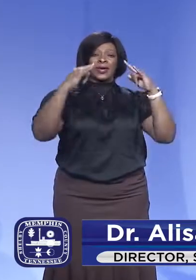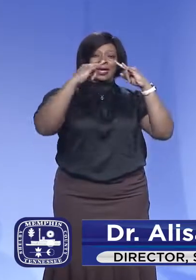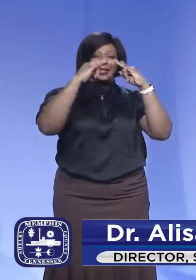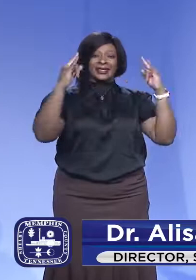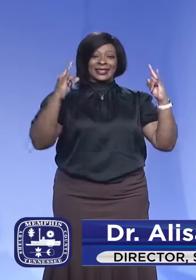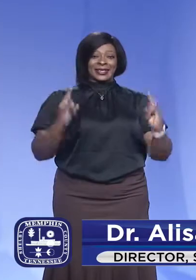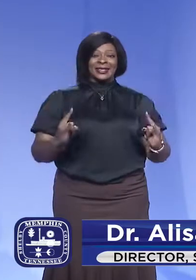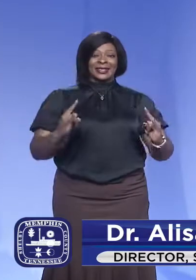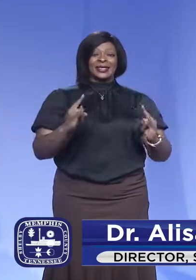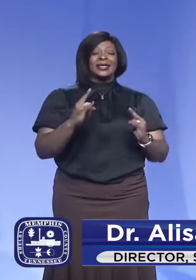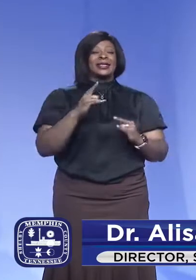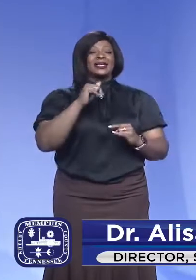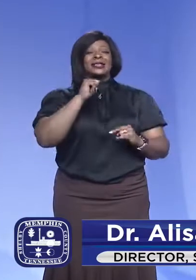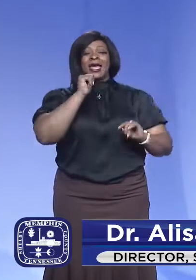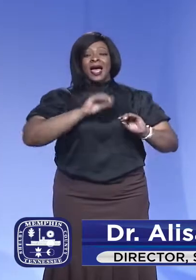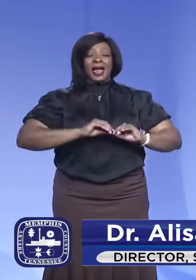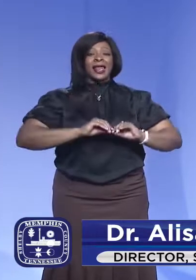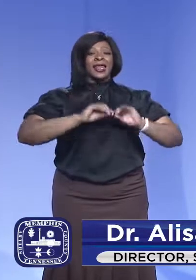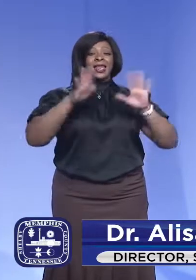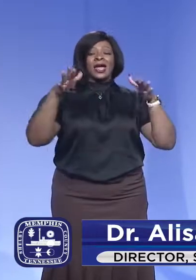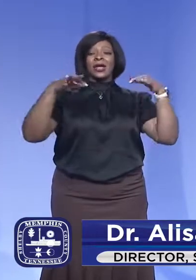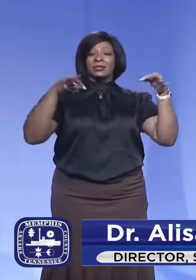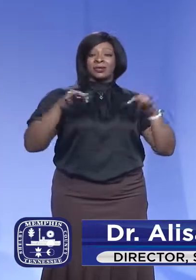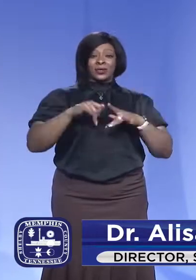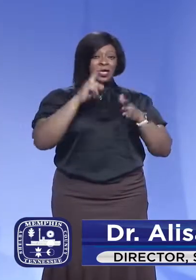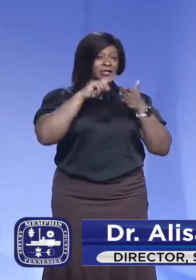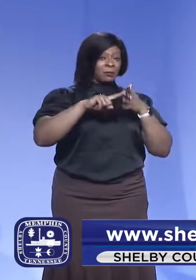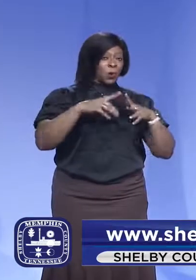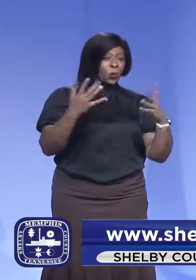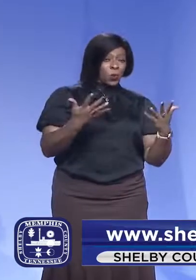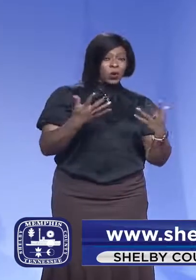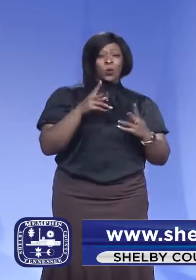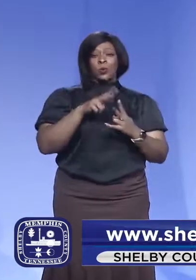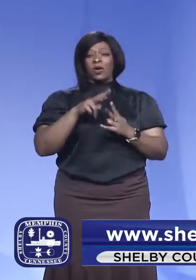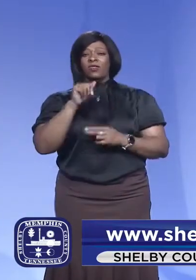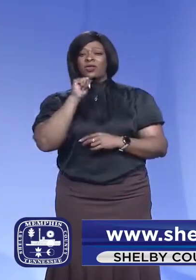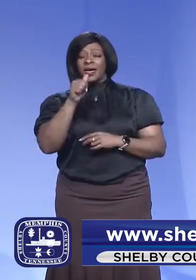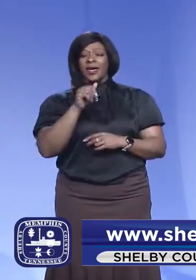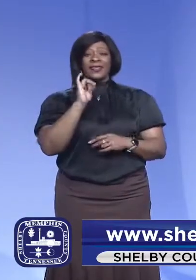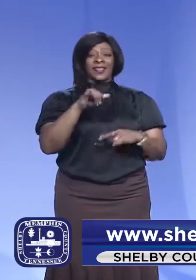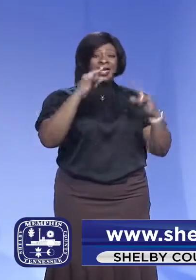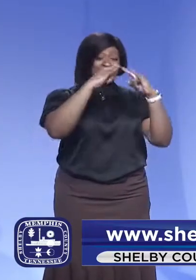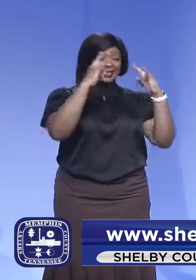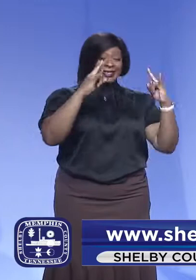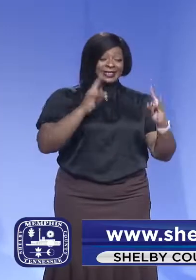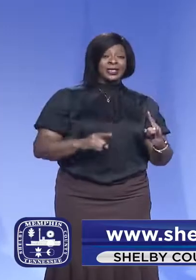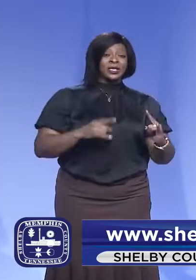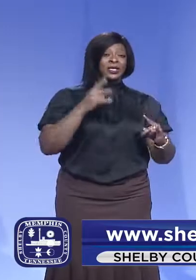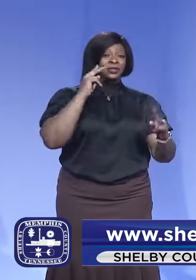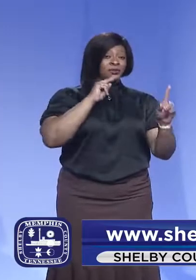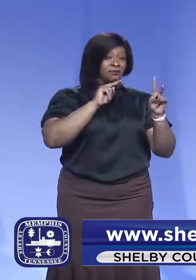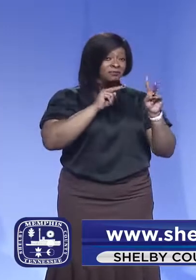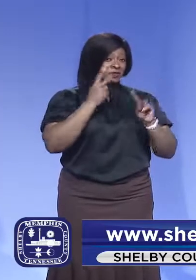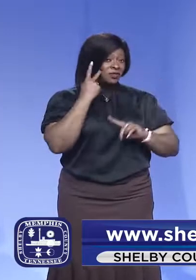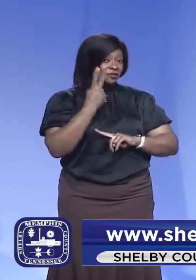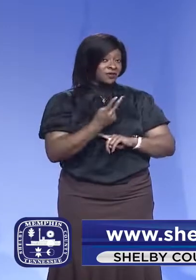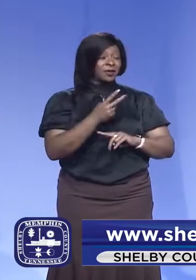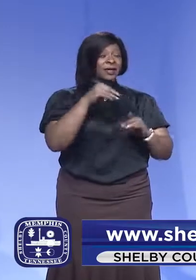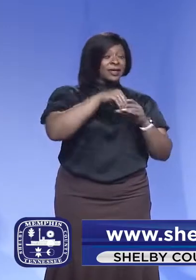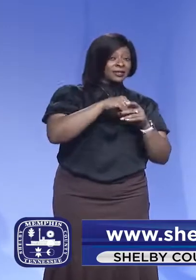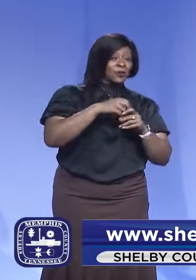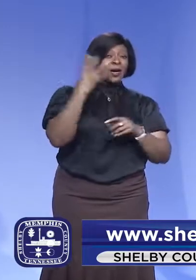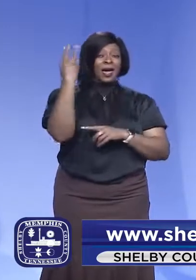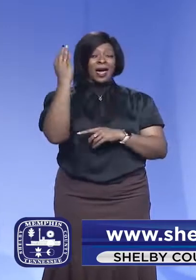and so some lack of clarity for the inspectors as to whether or not the tent was viewed as an outside or